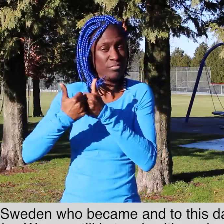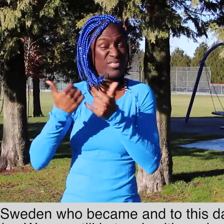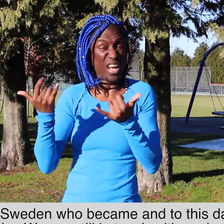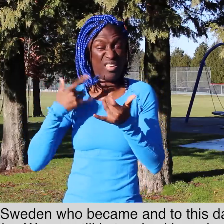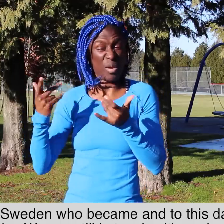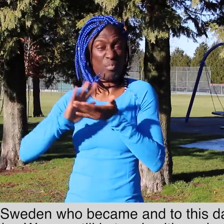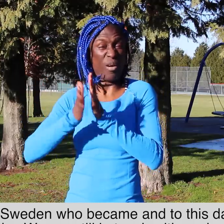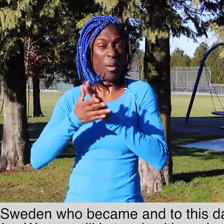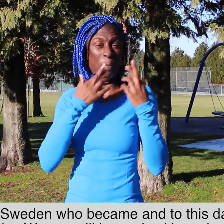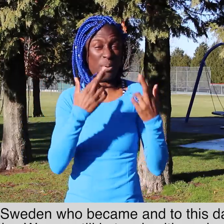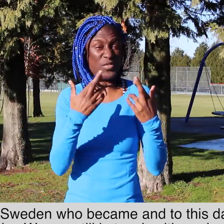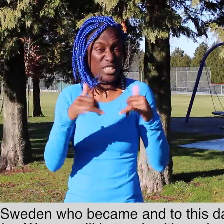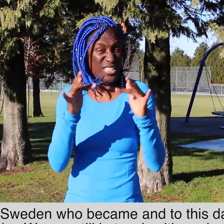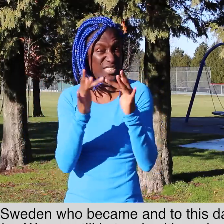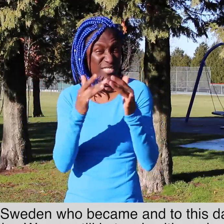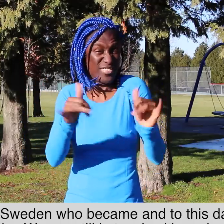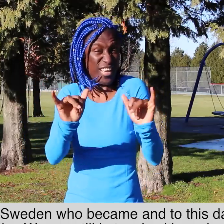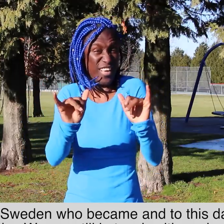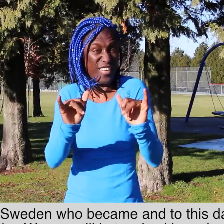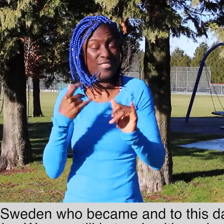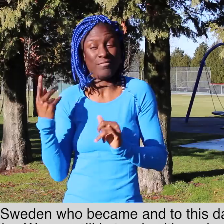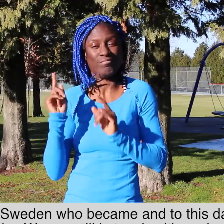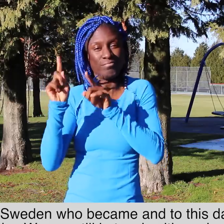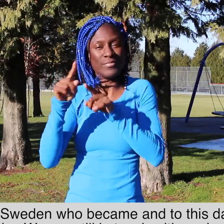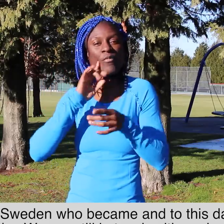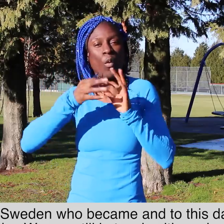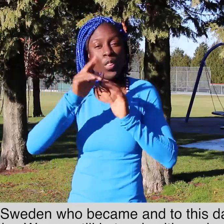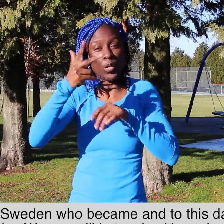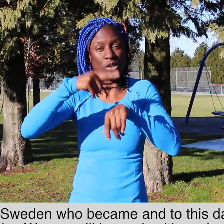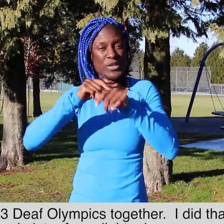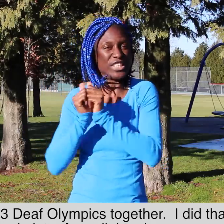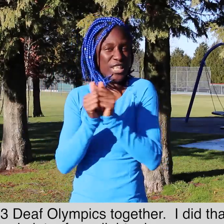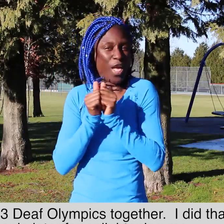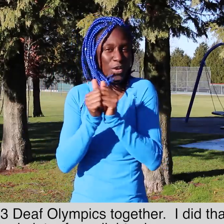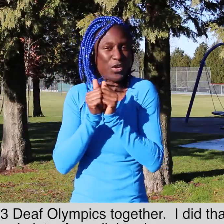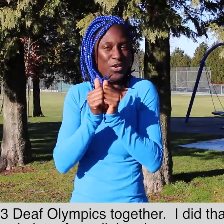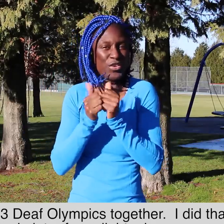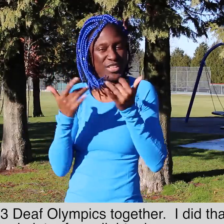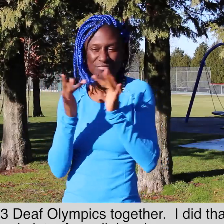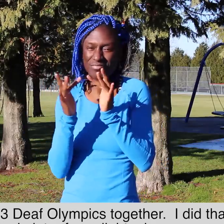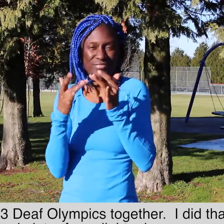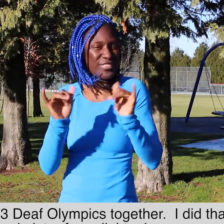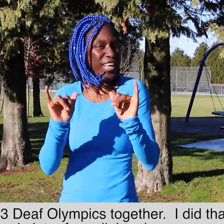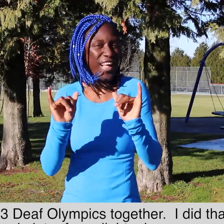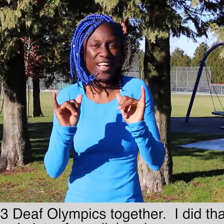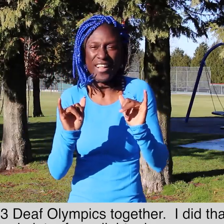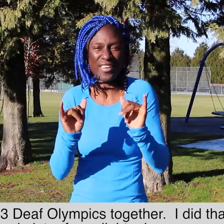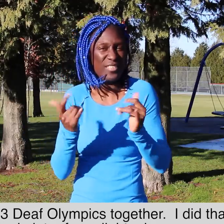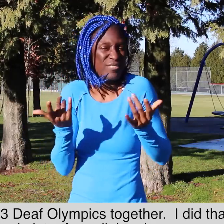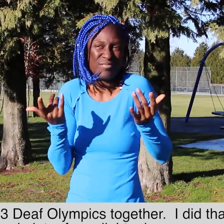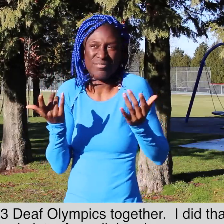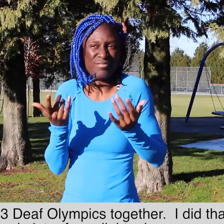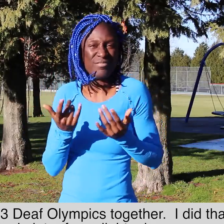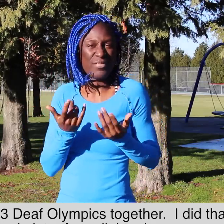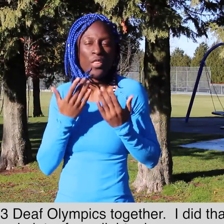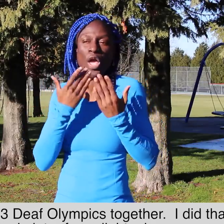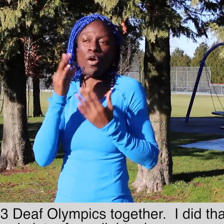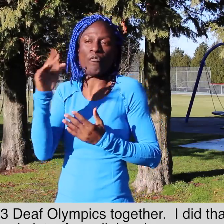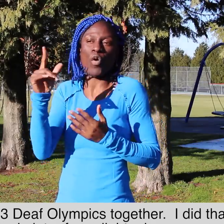and inspired at the same time. I met a person from Sweden who became, and is to this day, one of my best friends. We're still in touch with each other and have